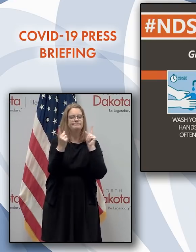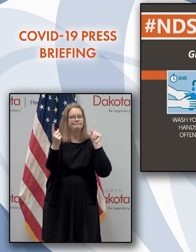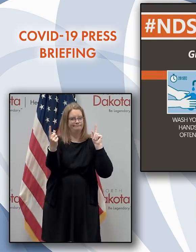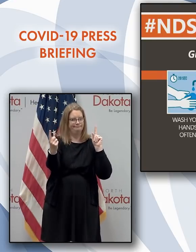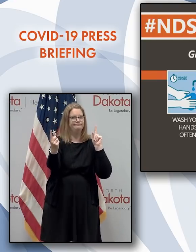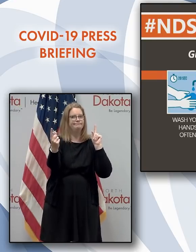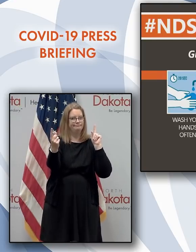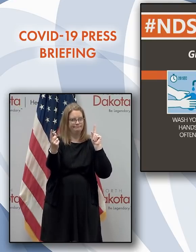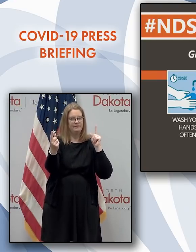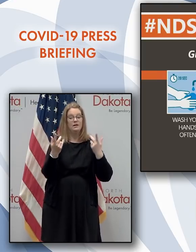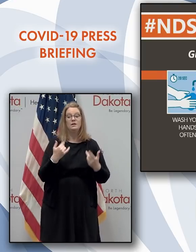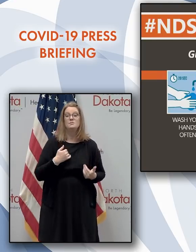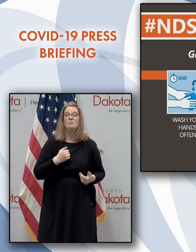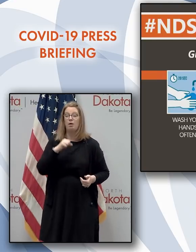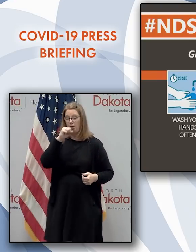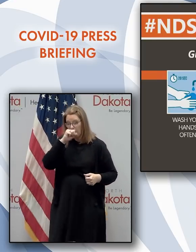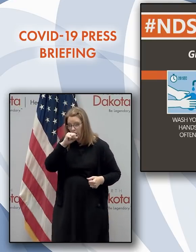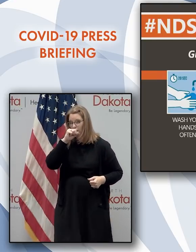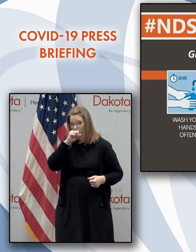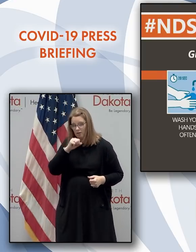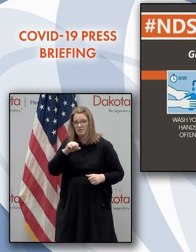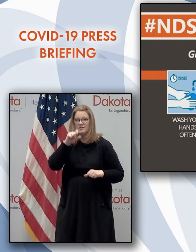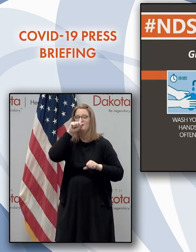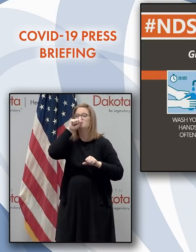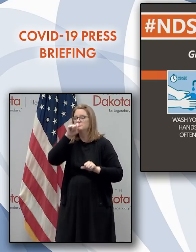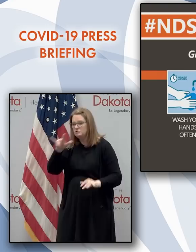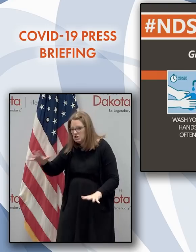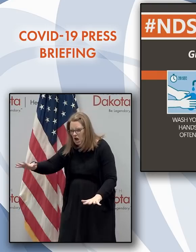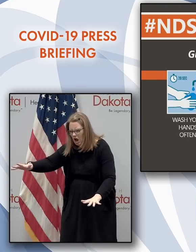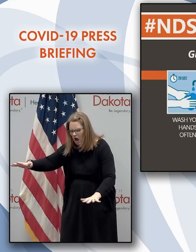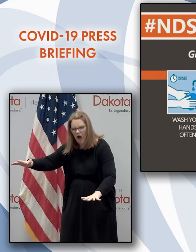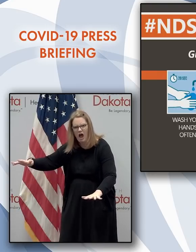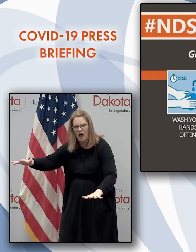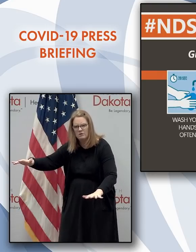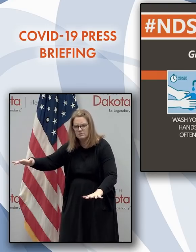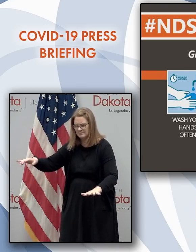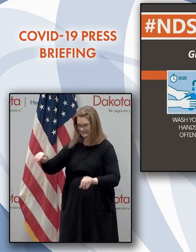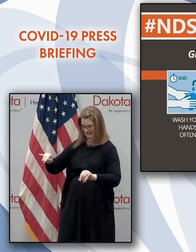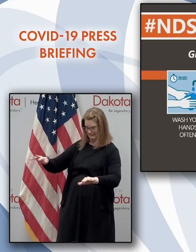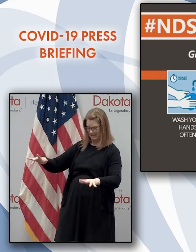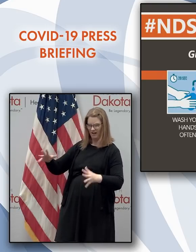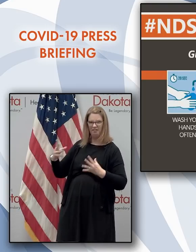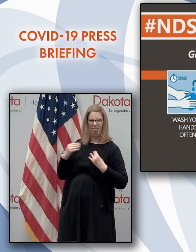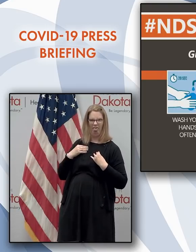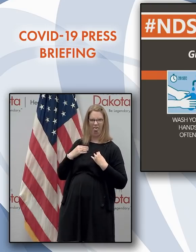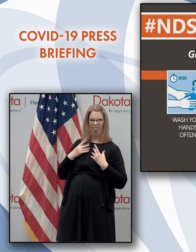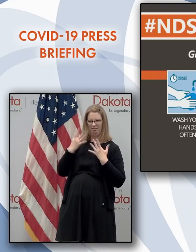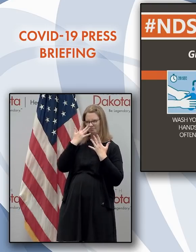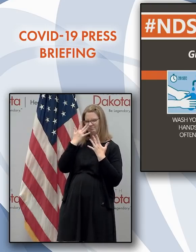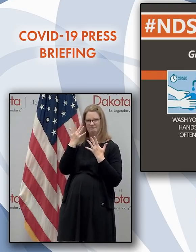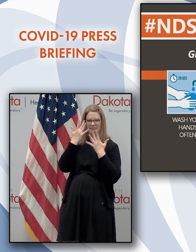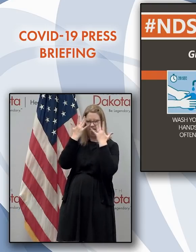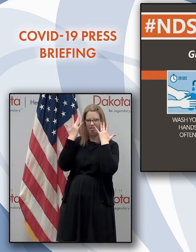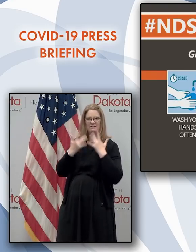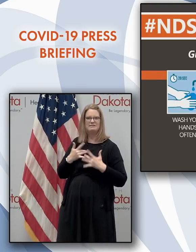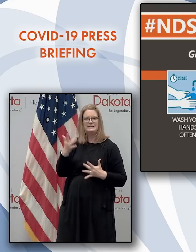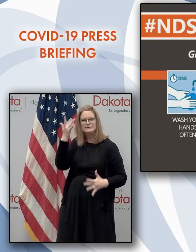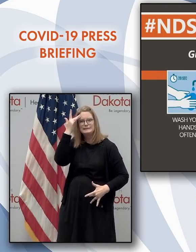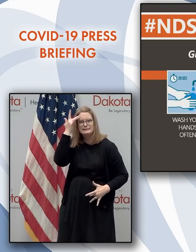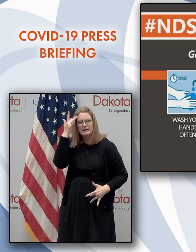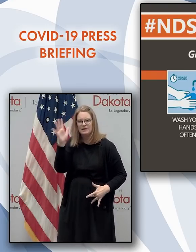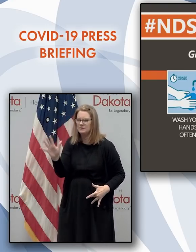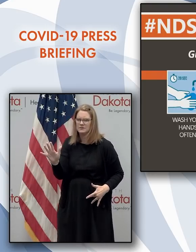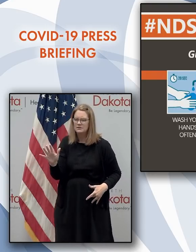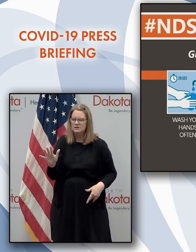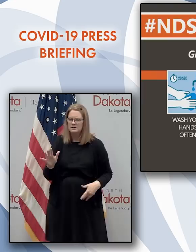be coughing, sneezing, those kinds of things. So there's very simple things that you can do to maintain your activity, protect your